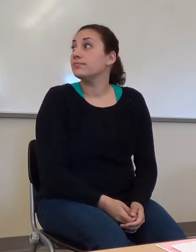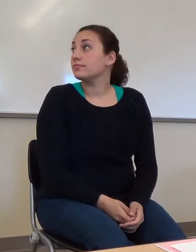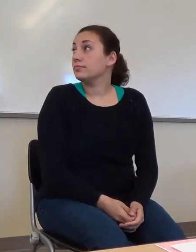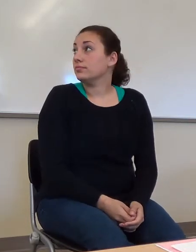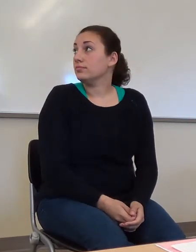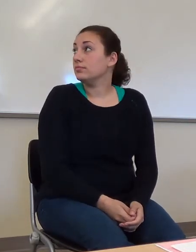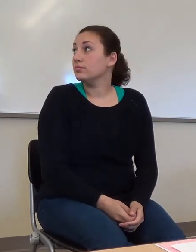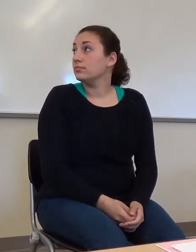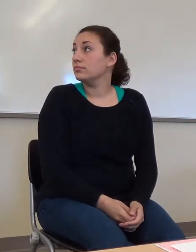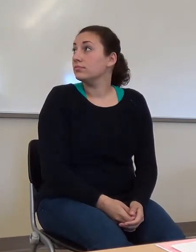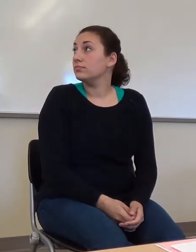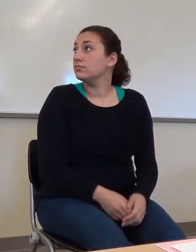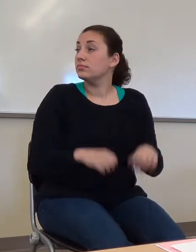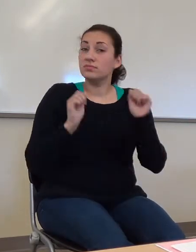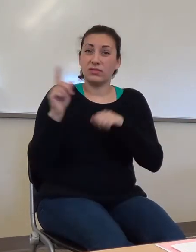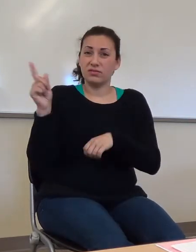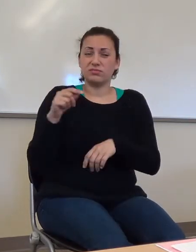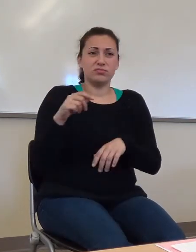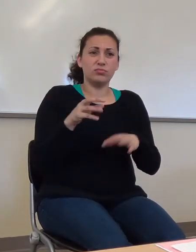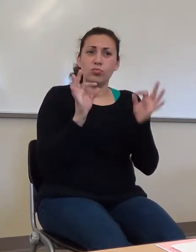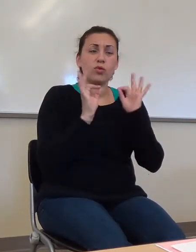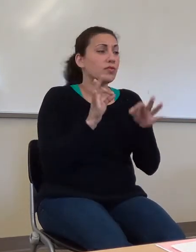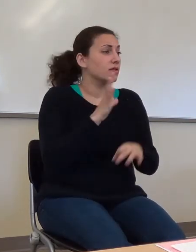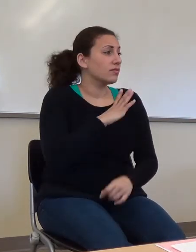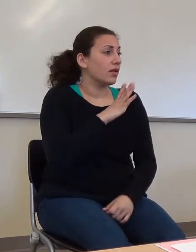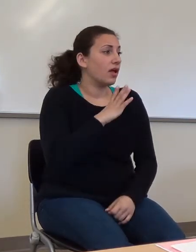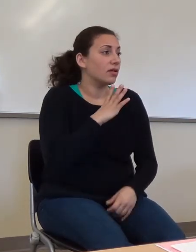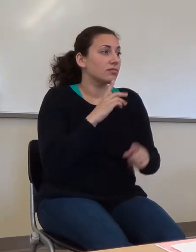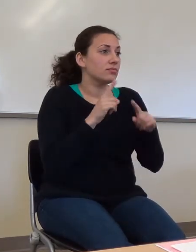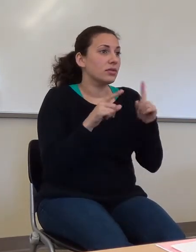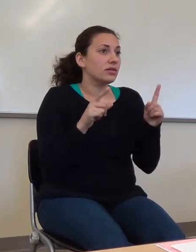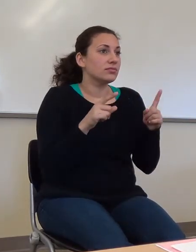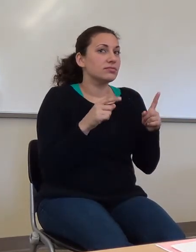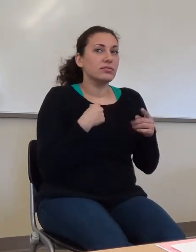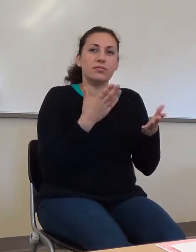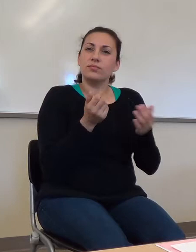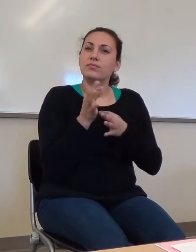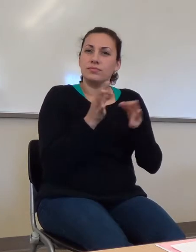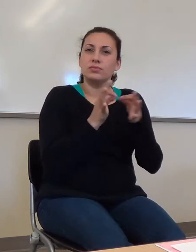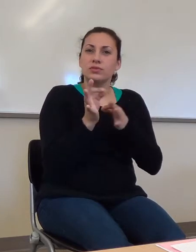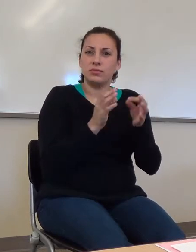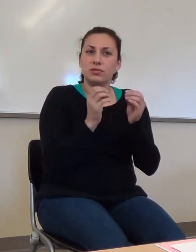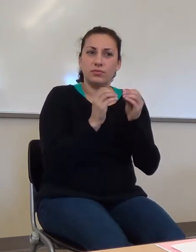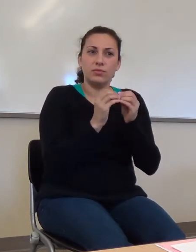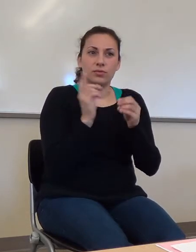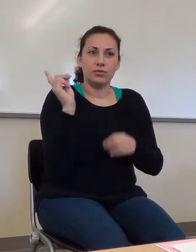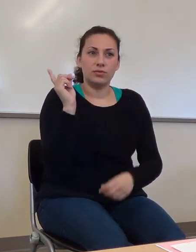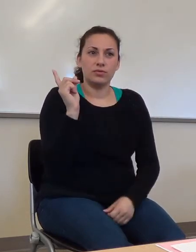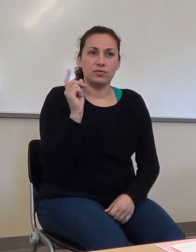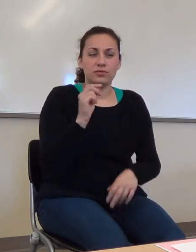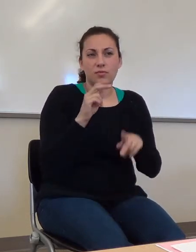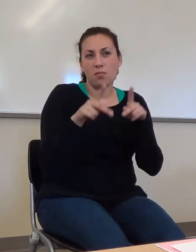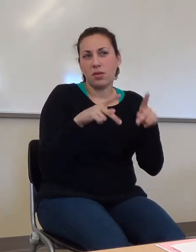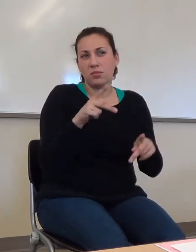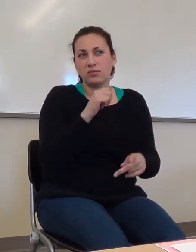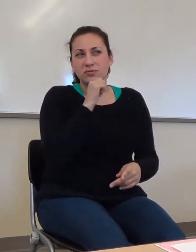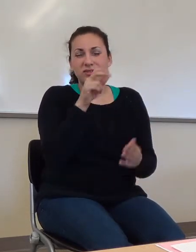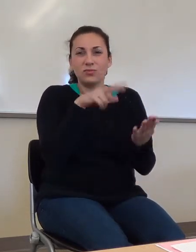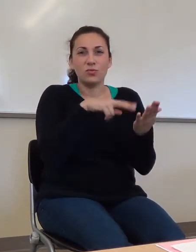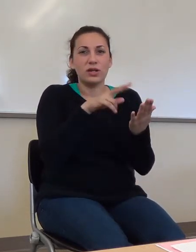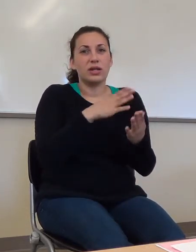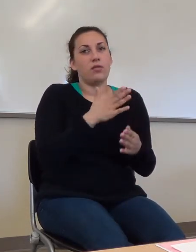have, and this was perfectly okay too, except it's another one of these things I wanted to talk about where people are not reading